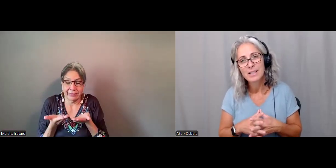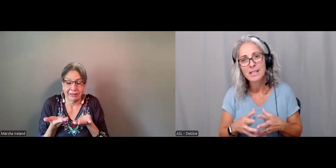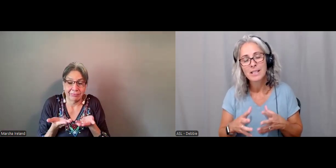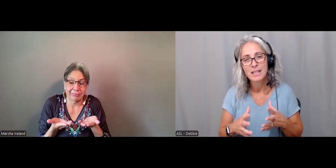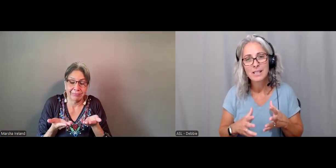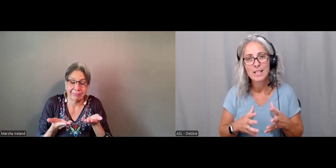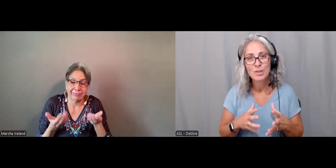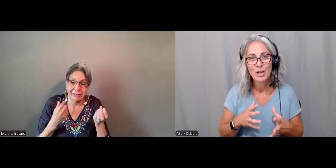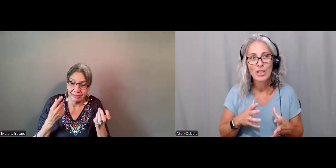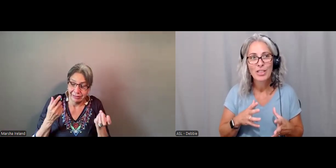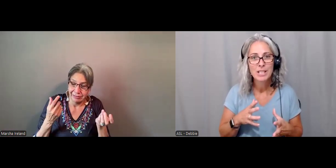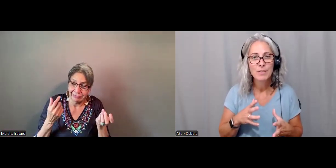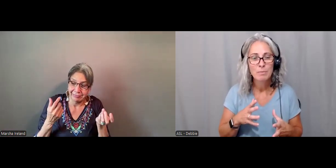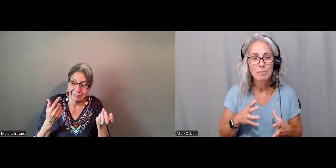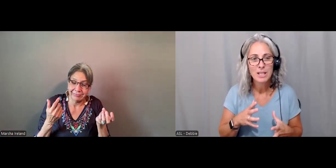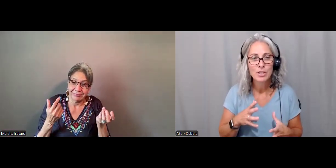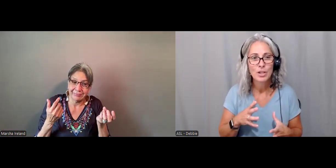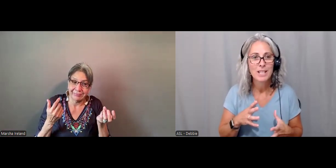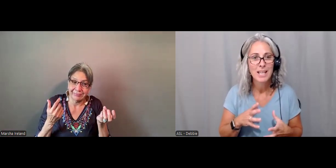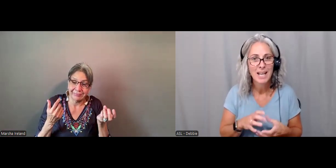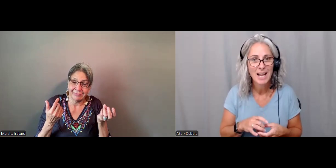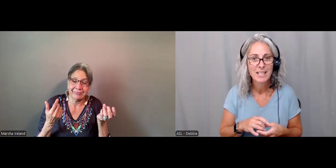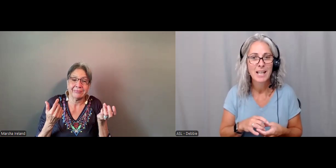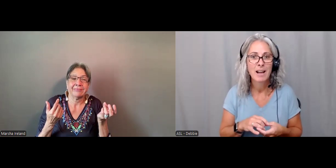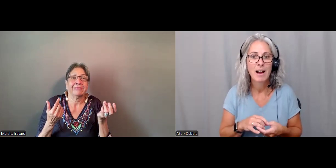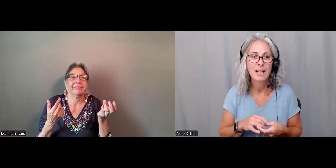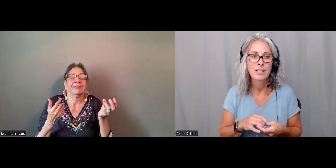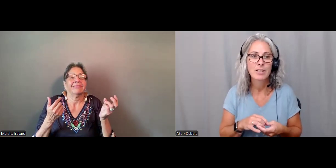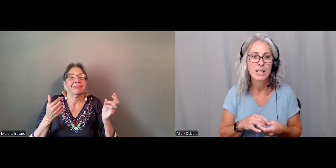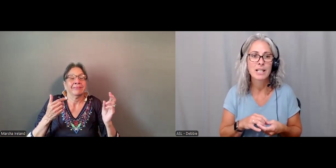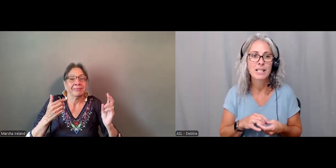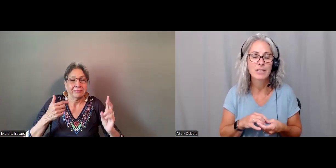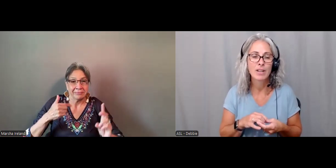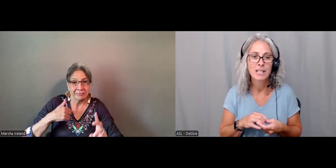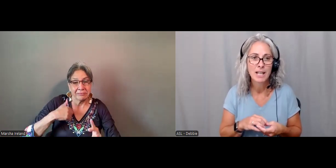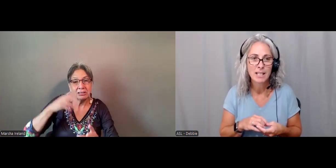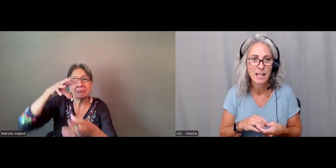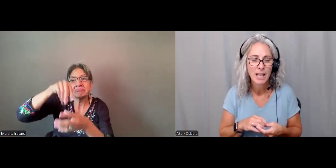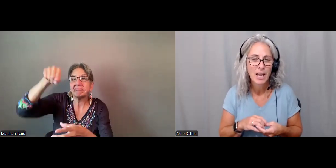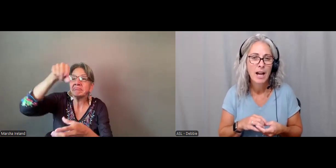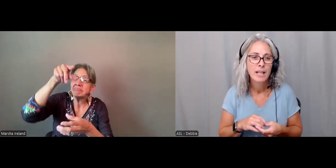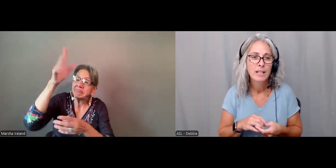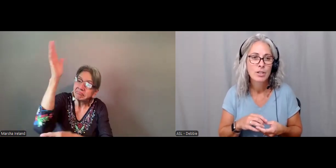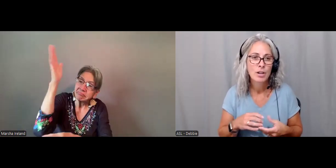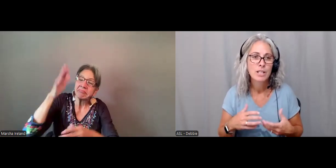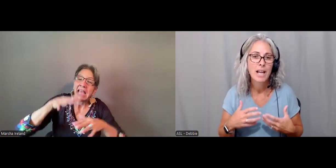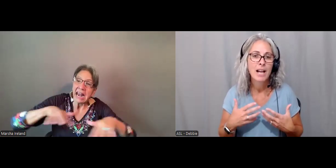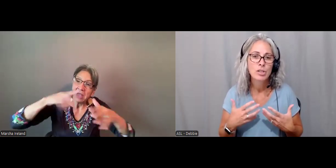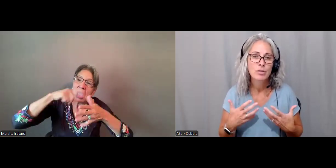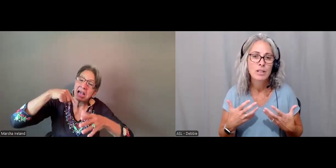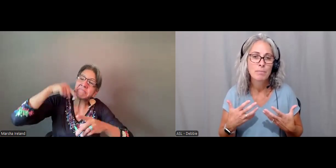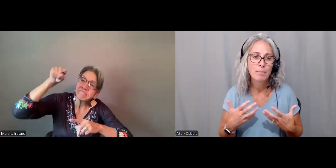And this is where things for me start to connect, and I start to get a sense of identity. I can start